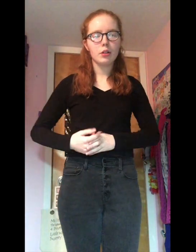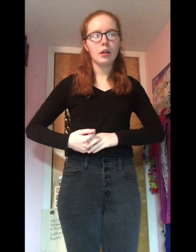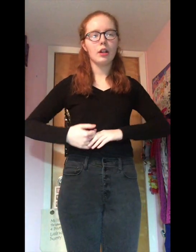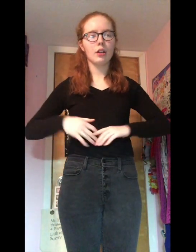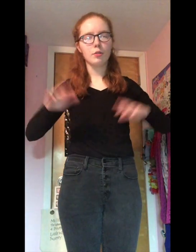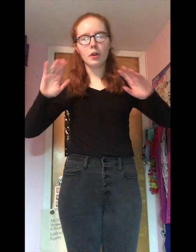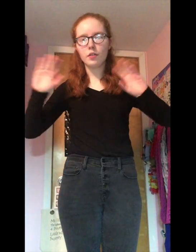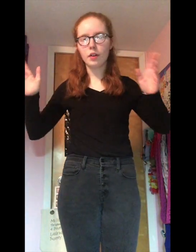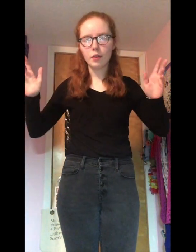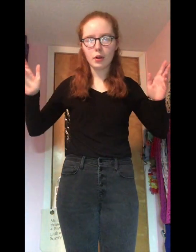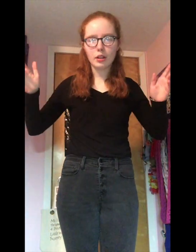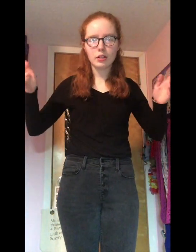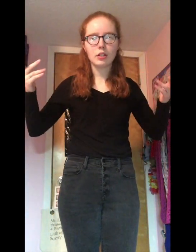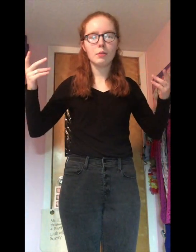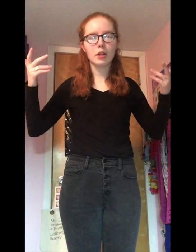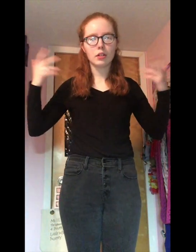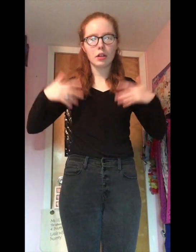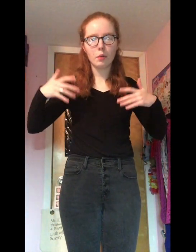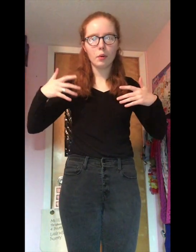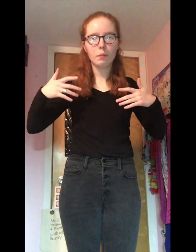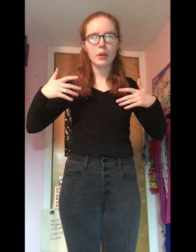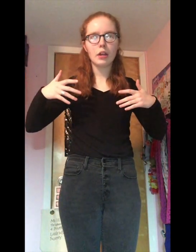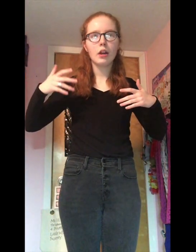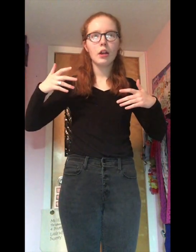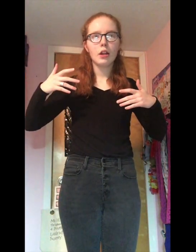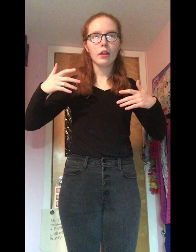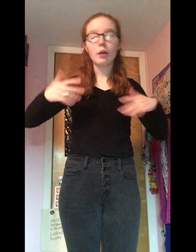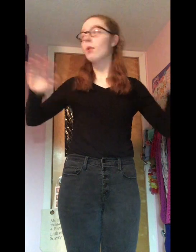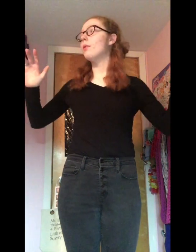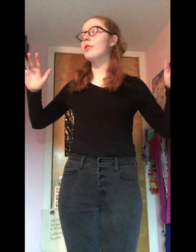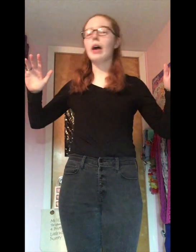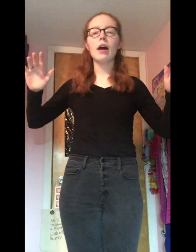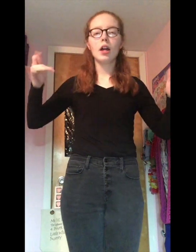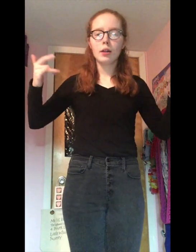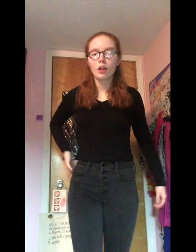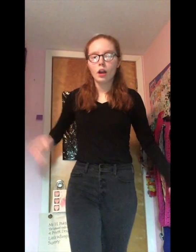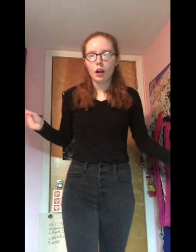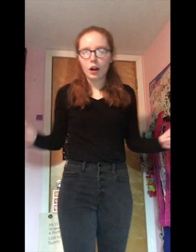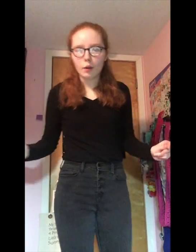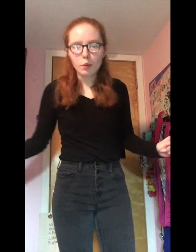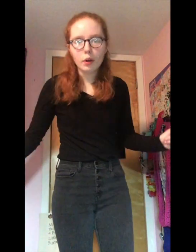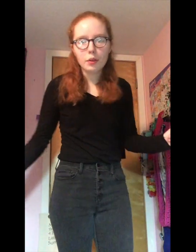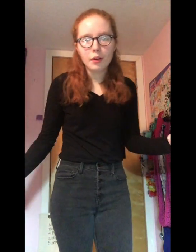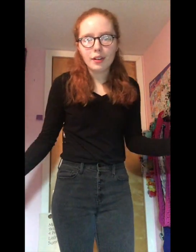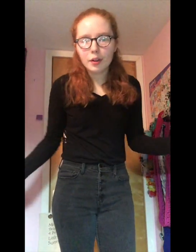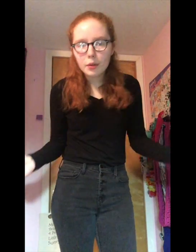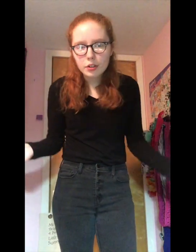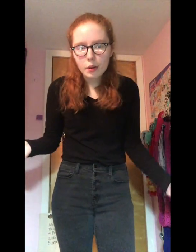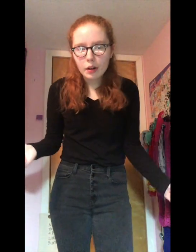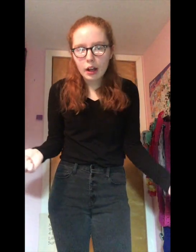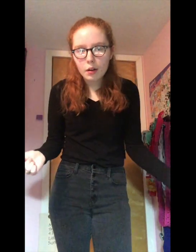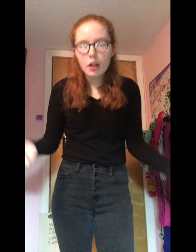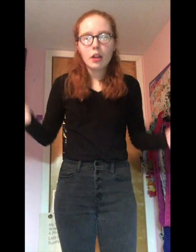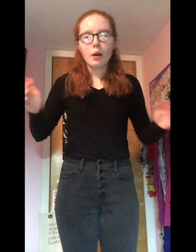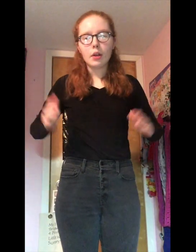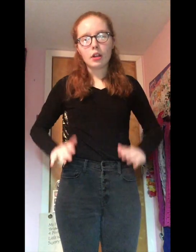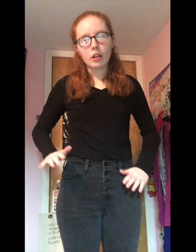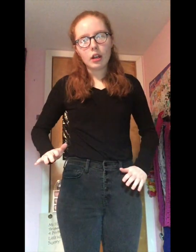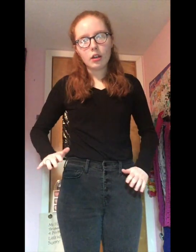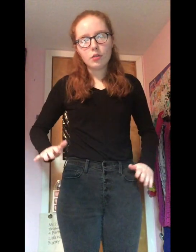doing it, and it's better for everybody listening because they won't be like, what was that? Alright, we'll run through it a little bit slower now. That way you can get used to